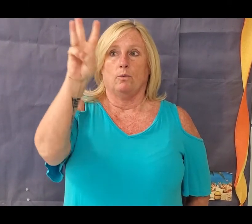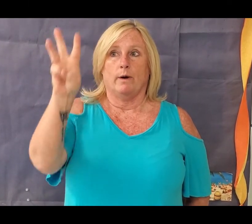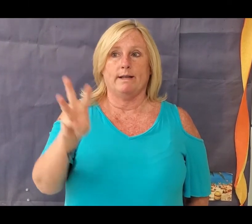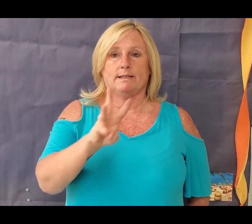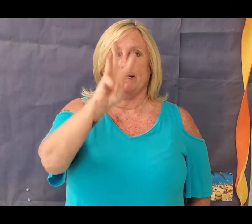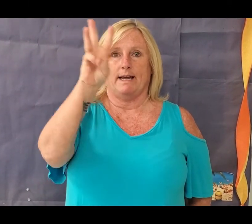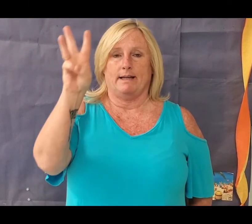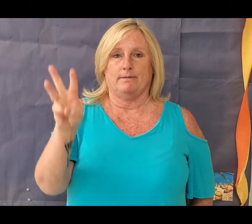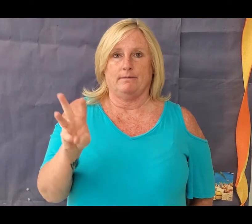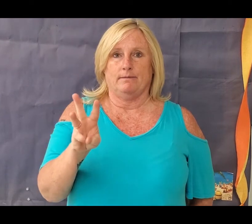Wednesday.